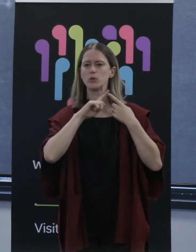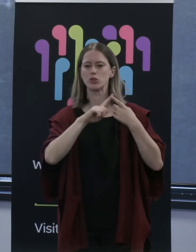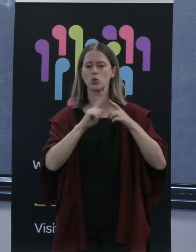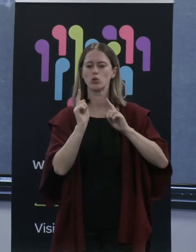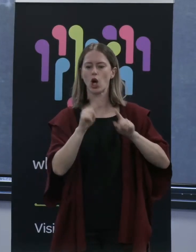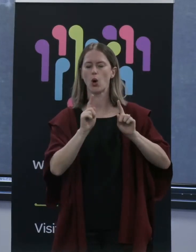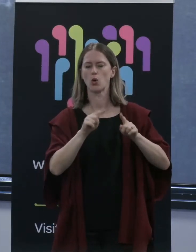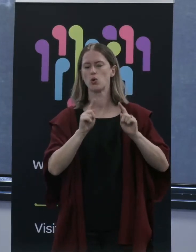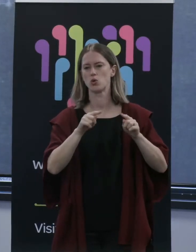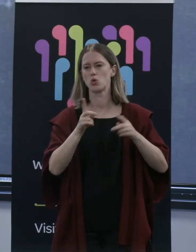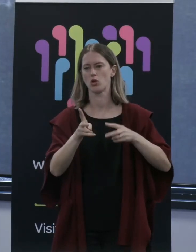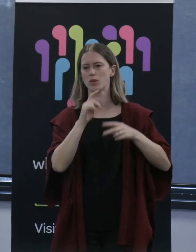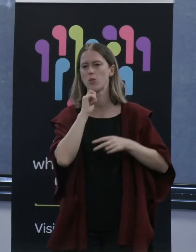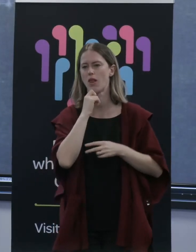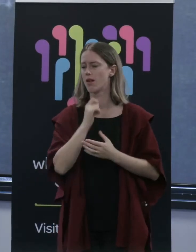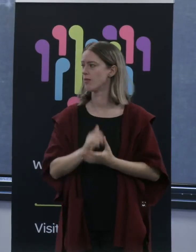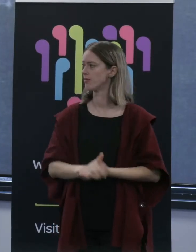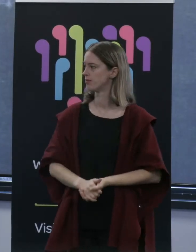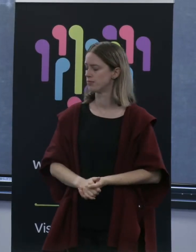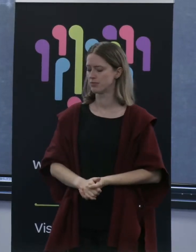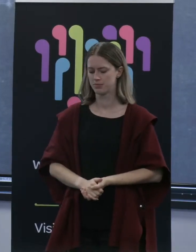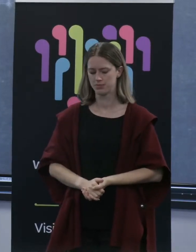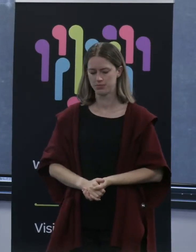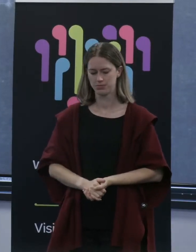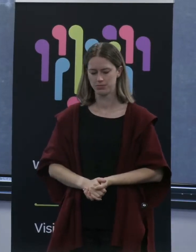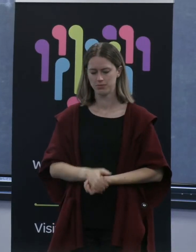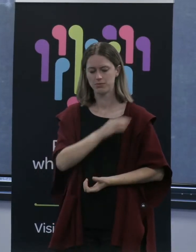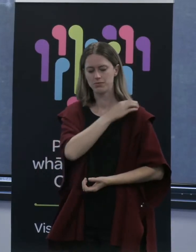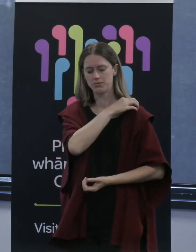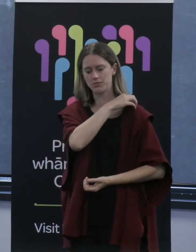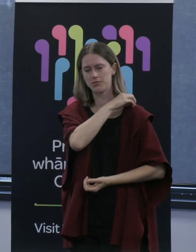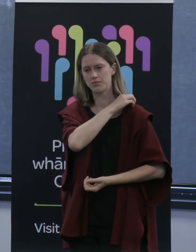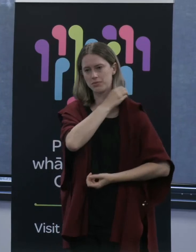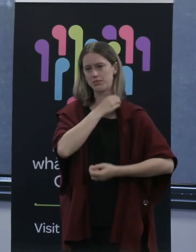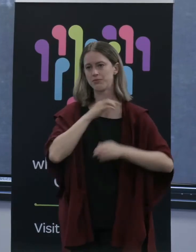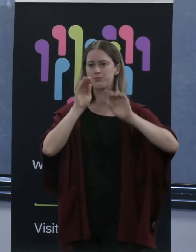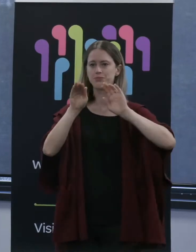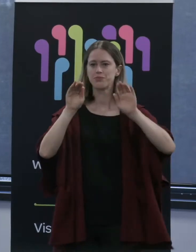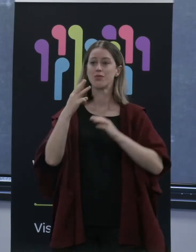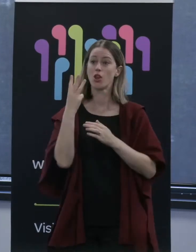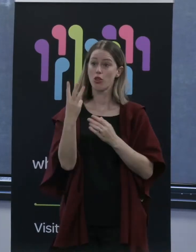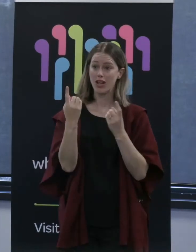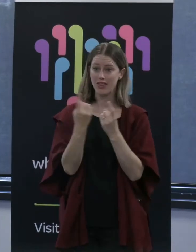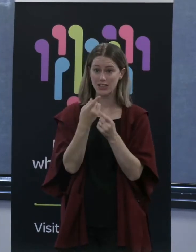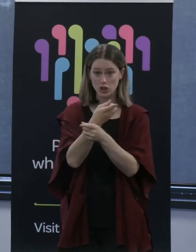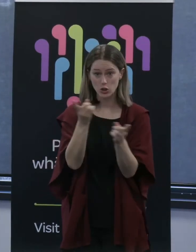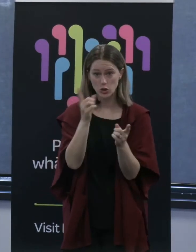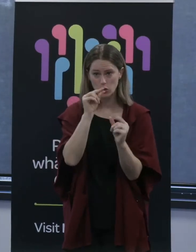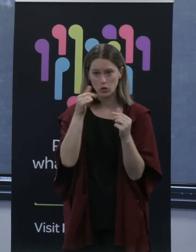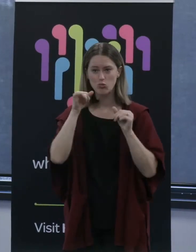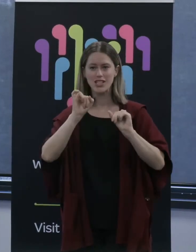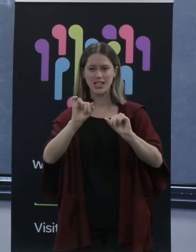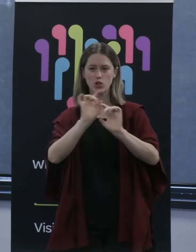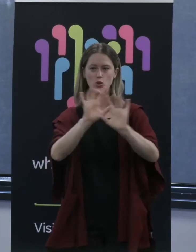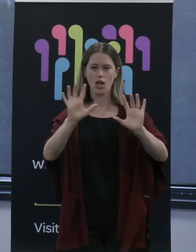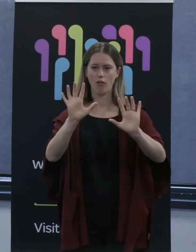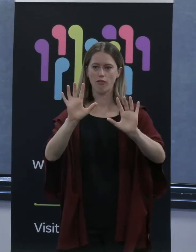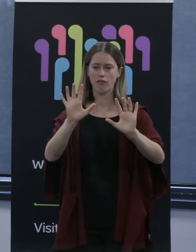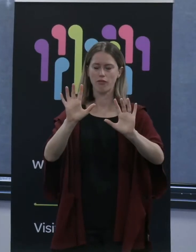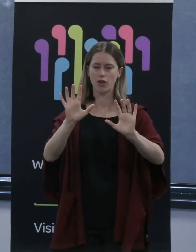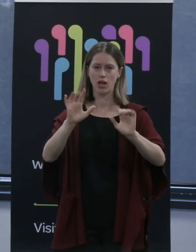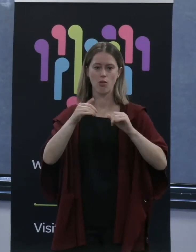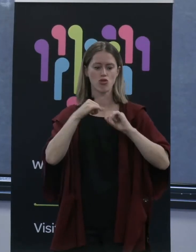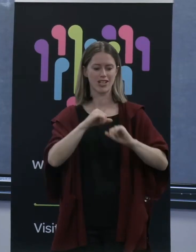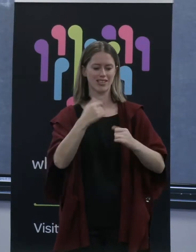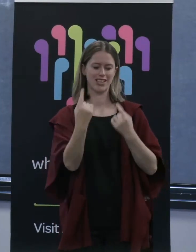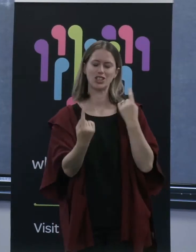region. Just a reminder, there are 3 actions that everybody can undertake to help protect themselves from and